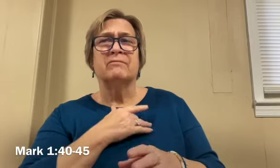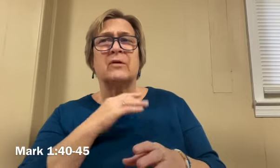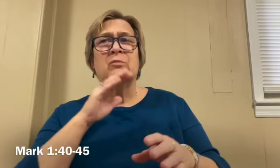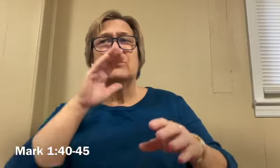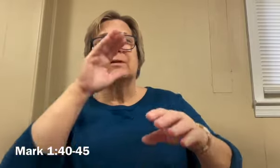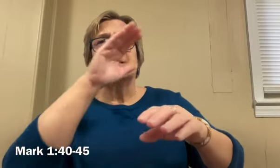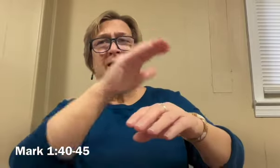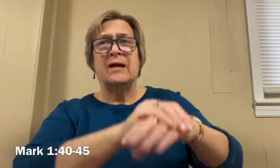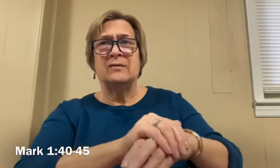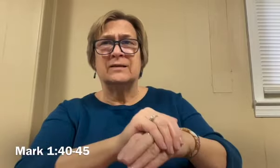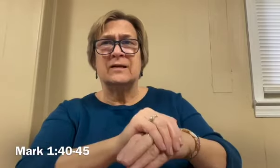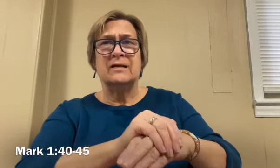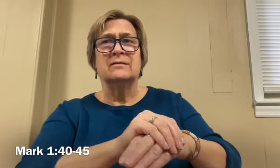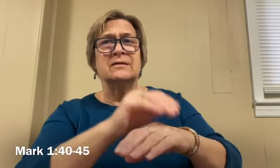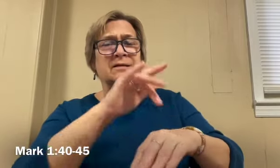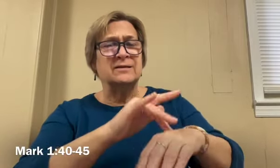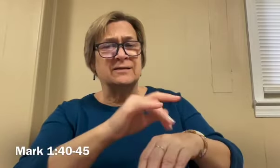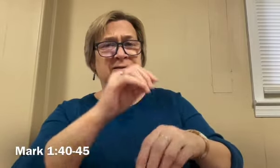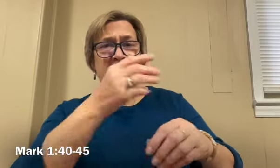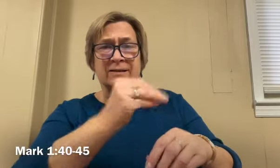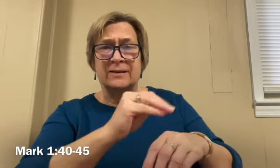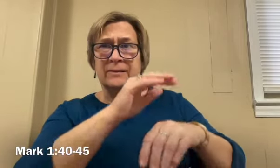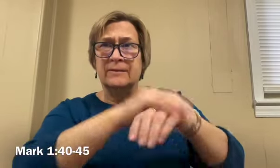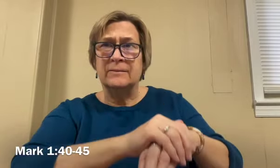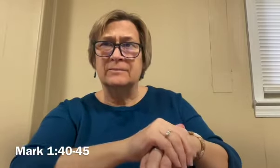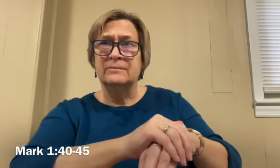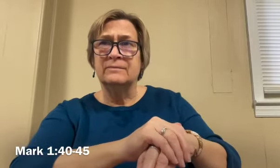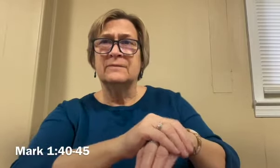him and said to him,